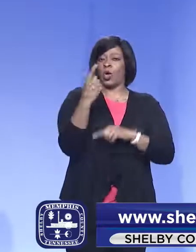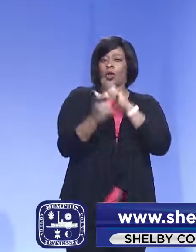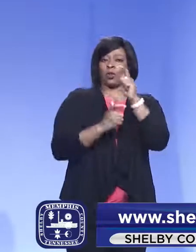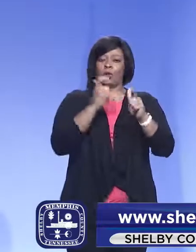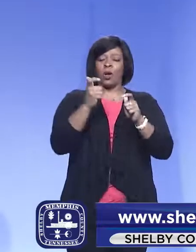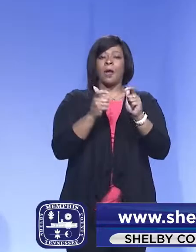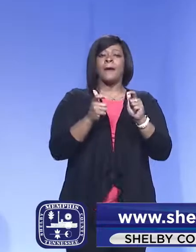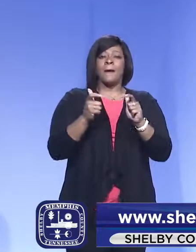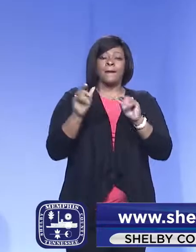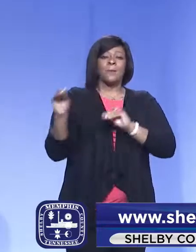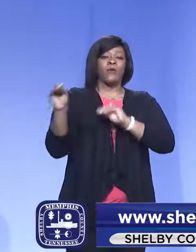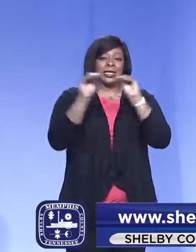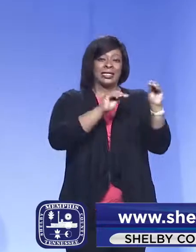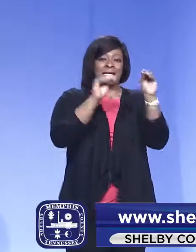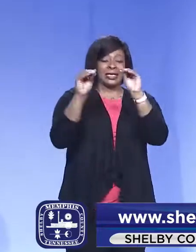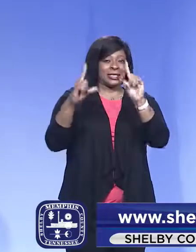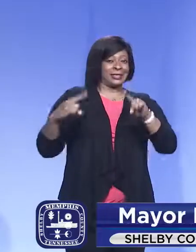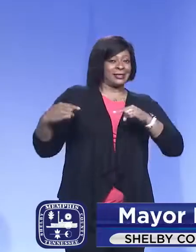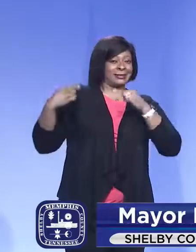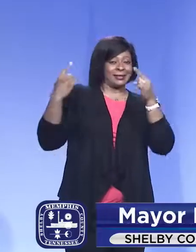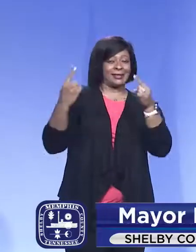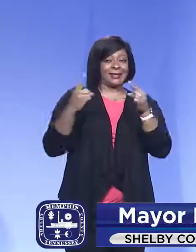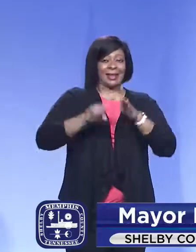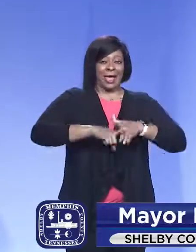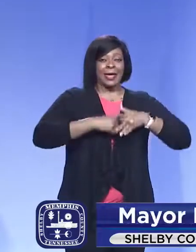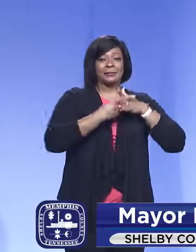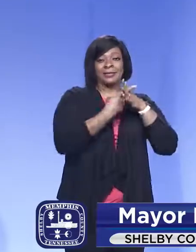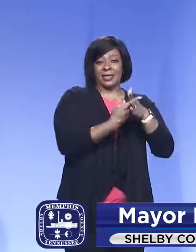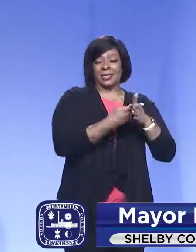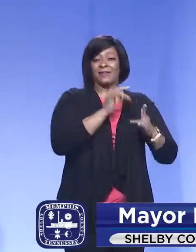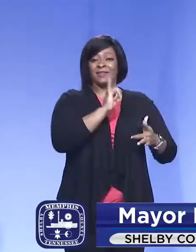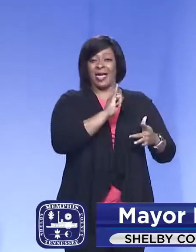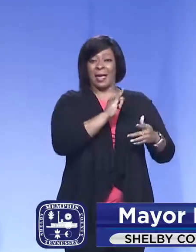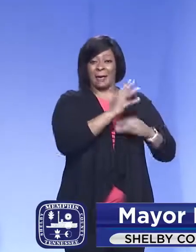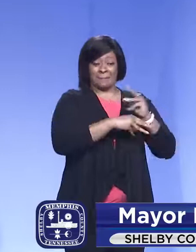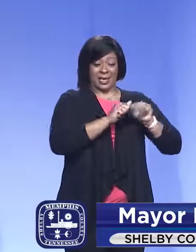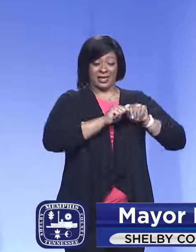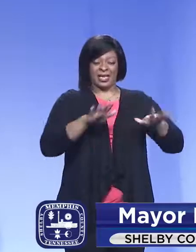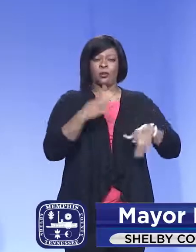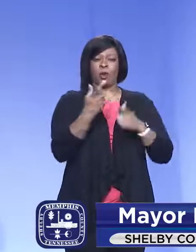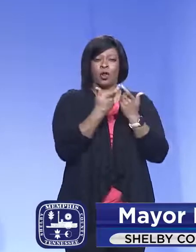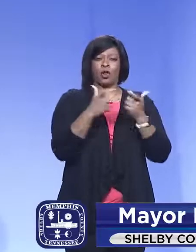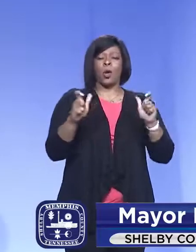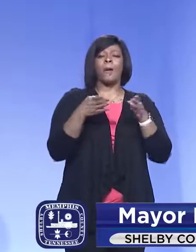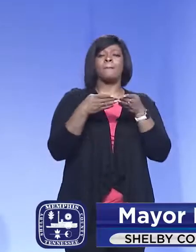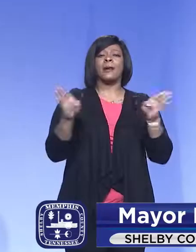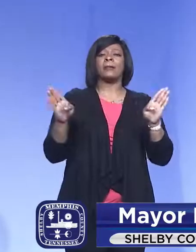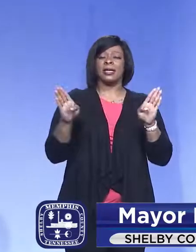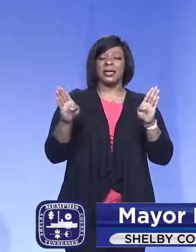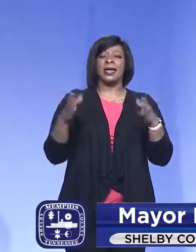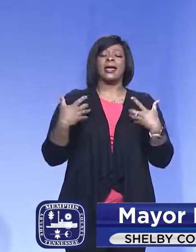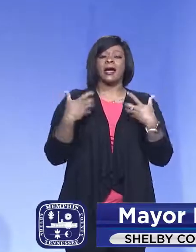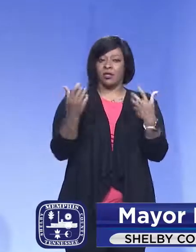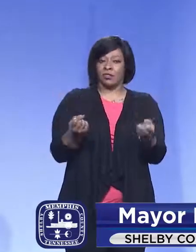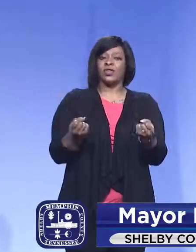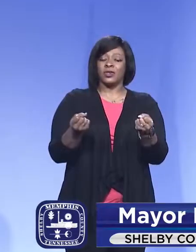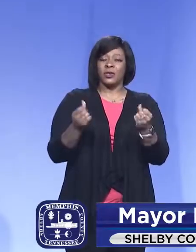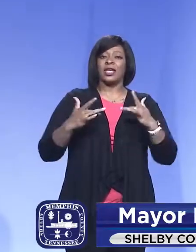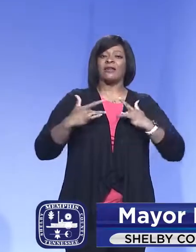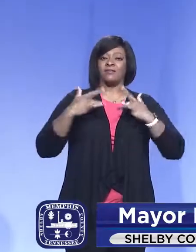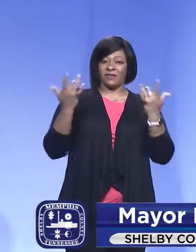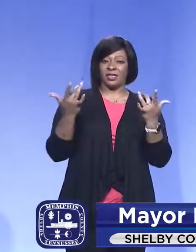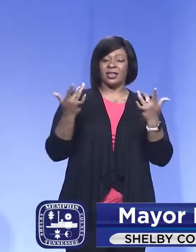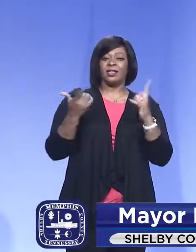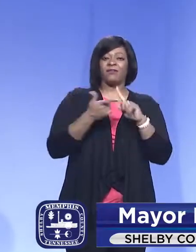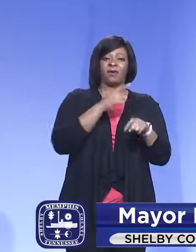largest mobilizations since the advent of the pandemic, and in fact, it's one of the largest public health events